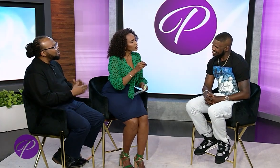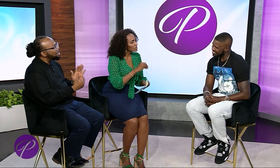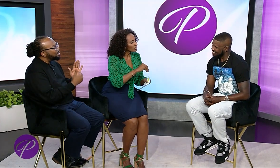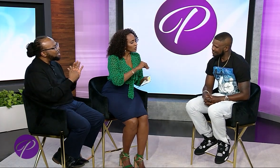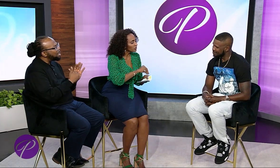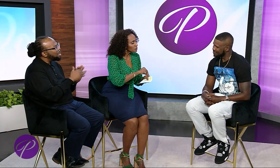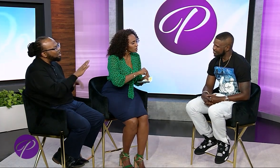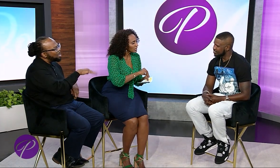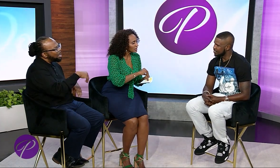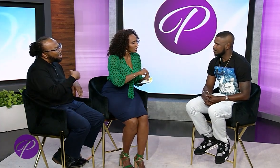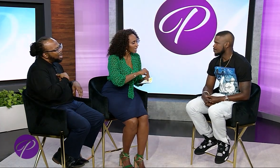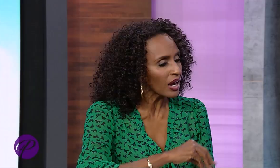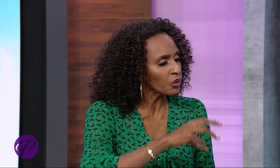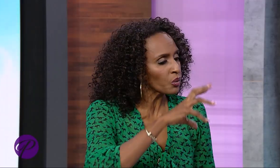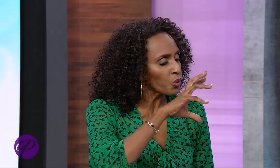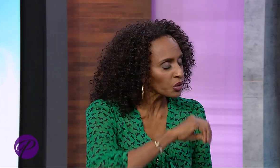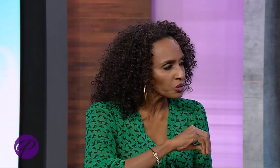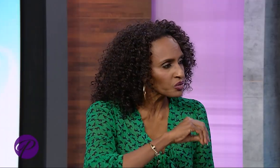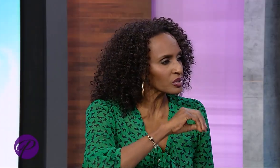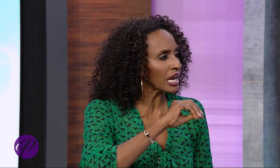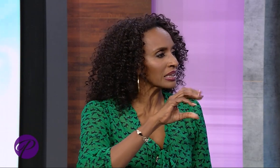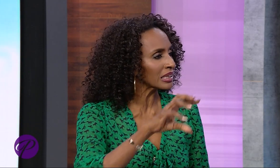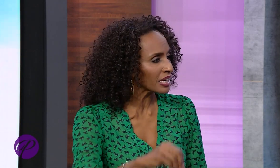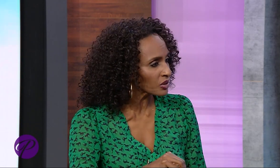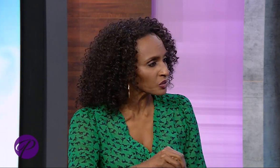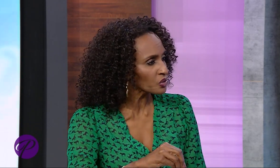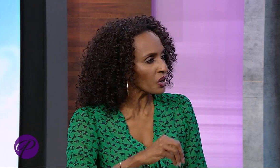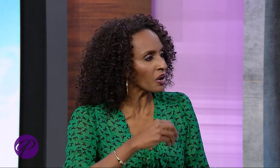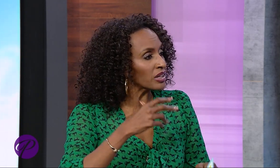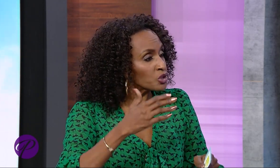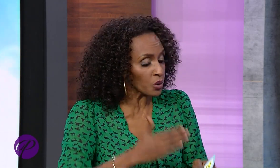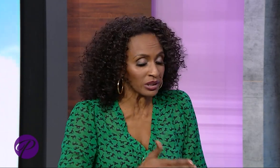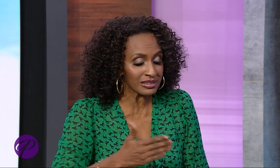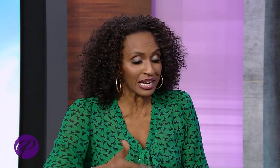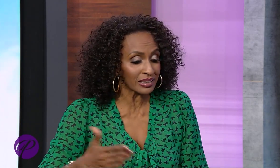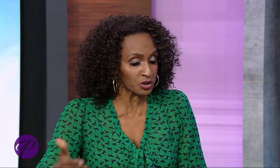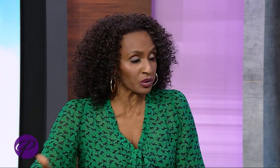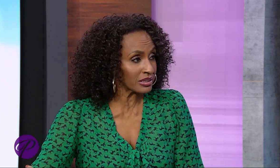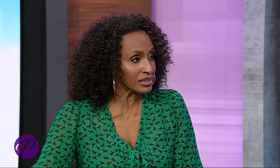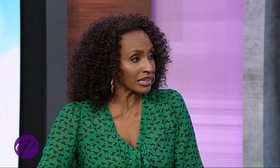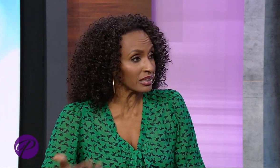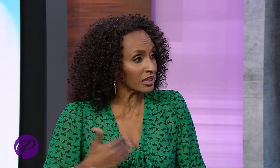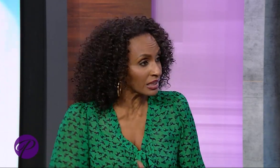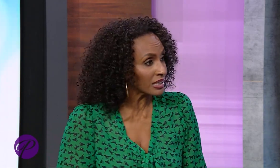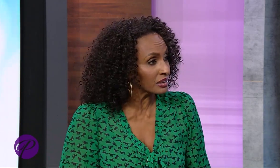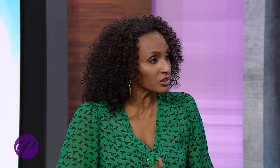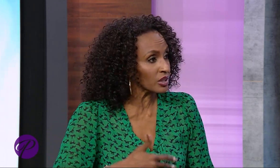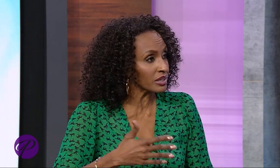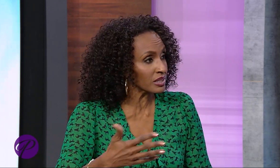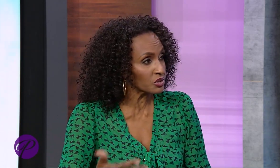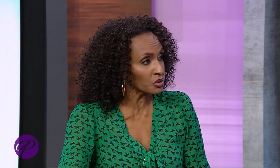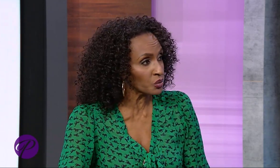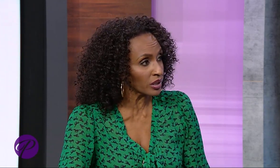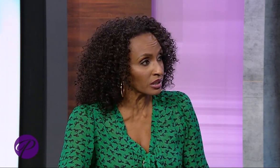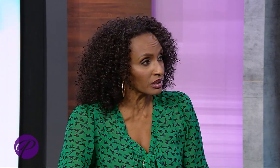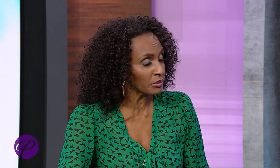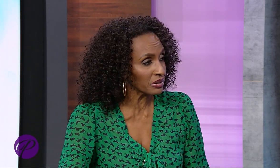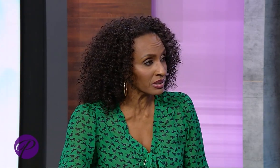just understanding how words and letters don't exactly translate in English as they do in American